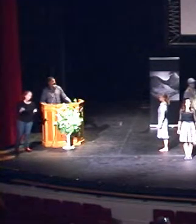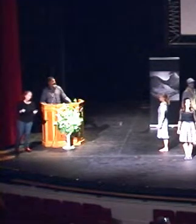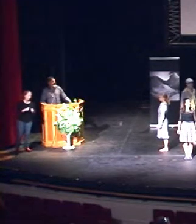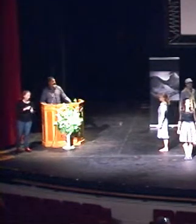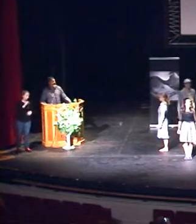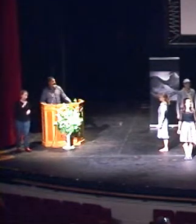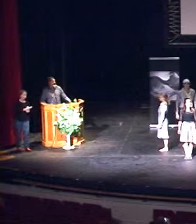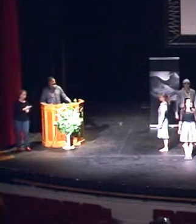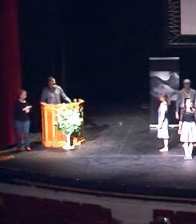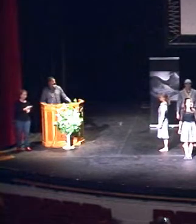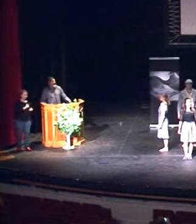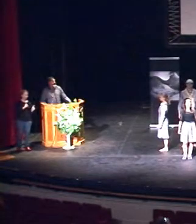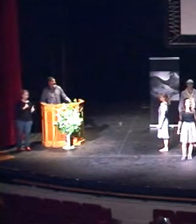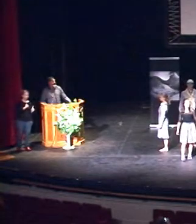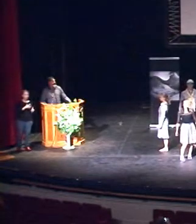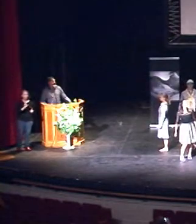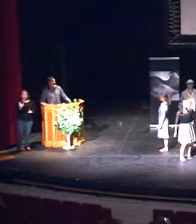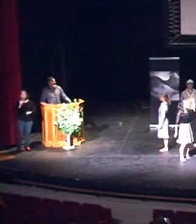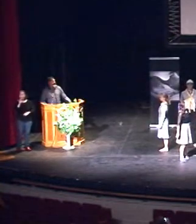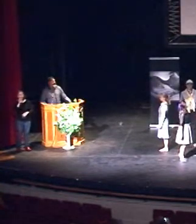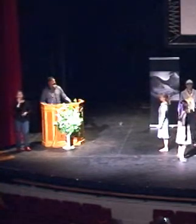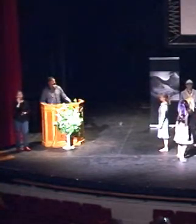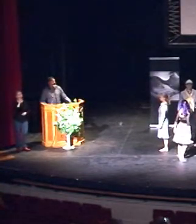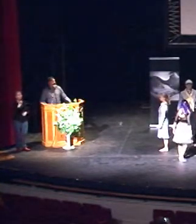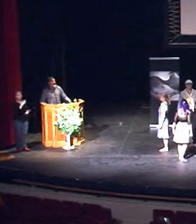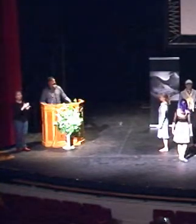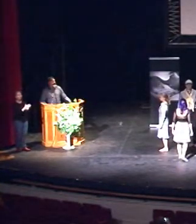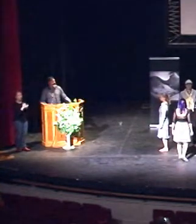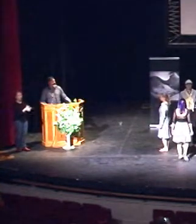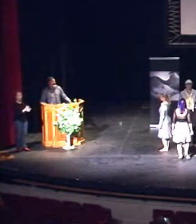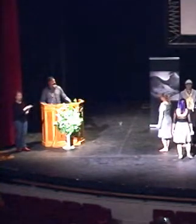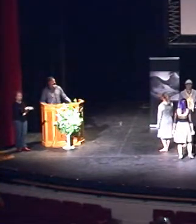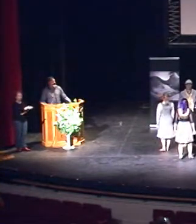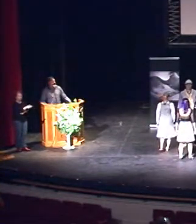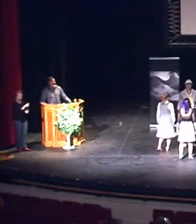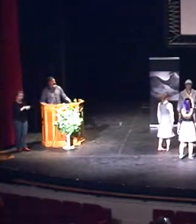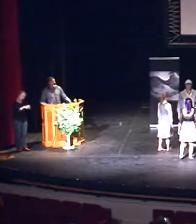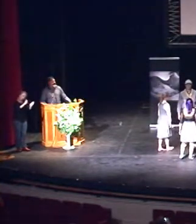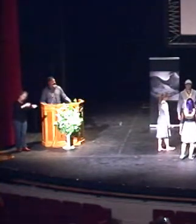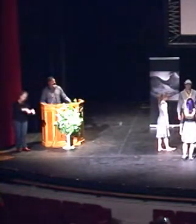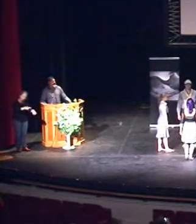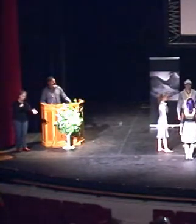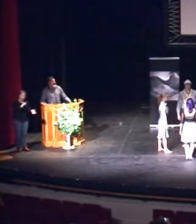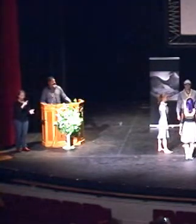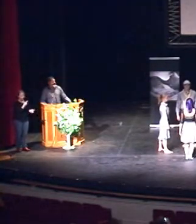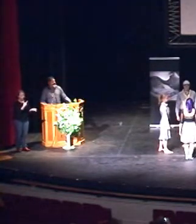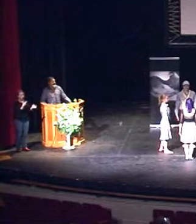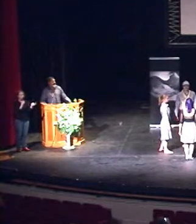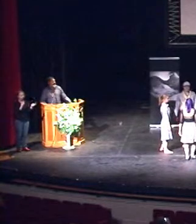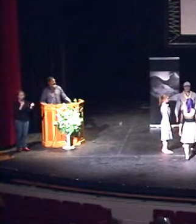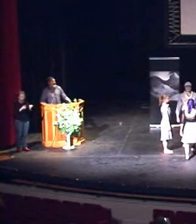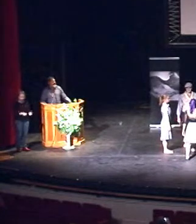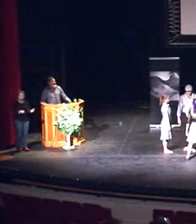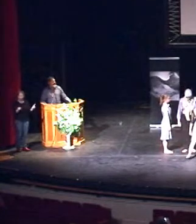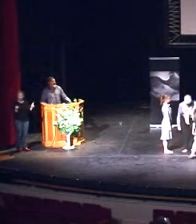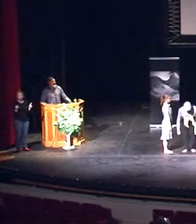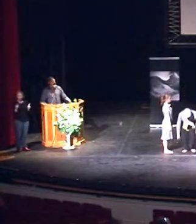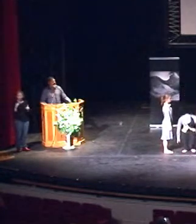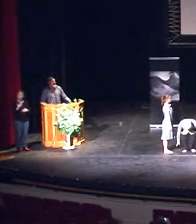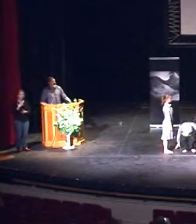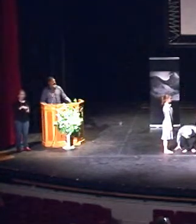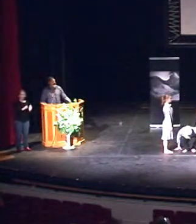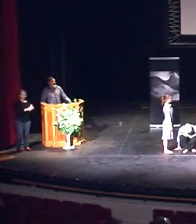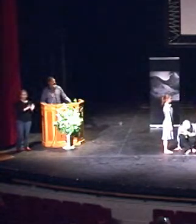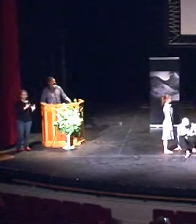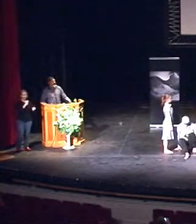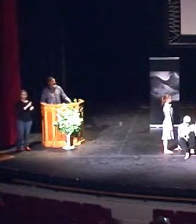job? Not if I stop to help the sanitation workers, what will happen to all of the hours that I